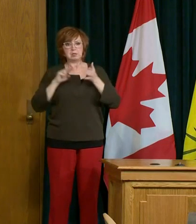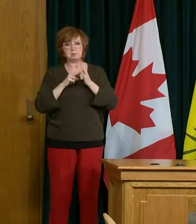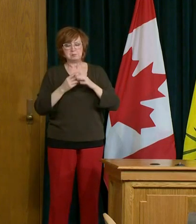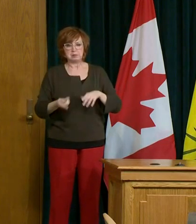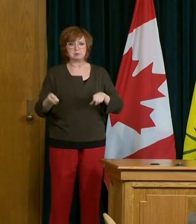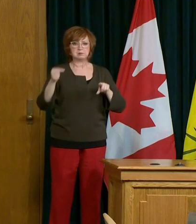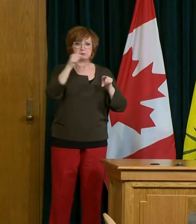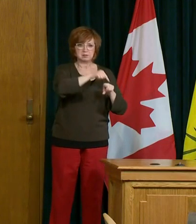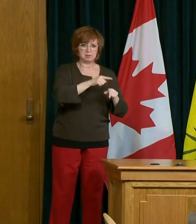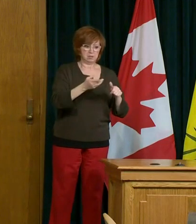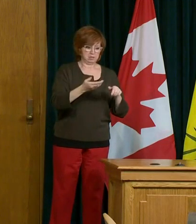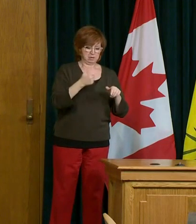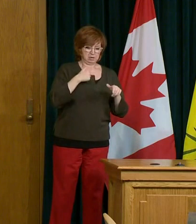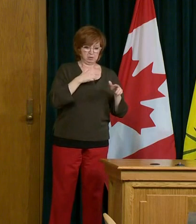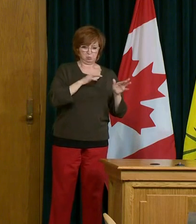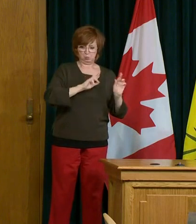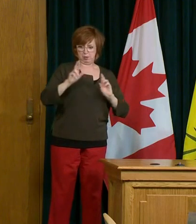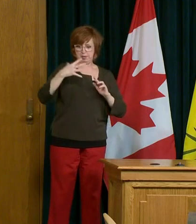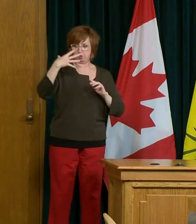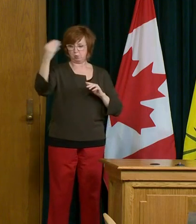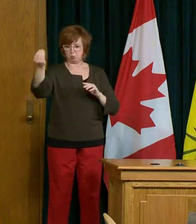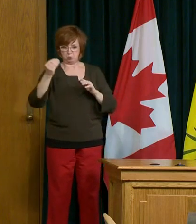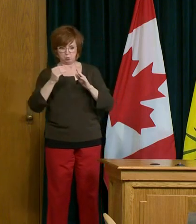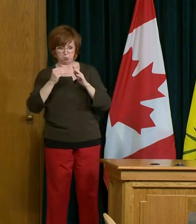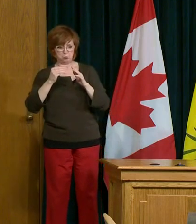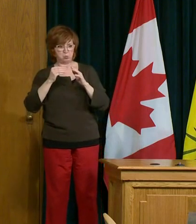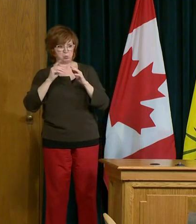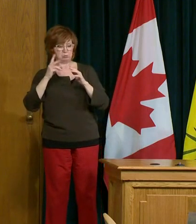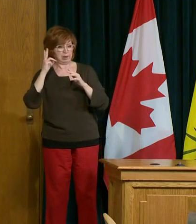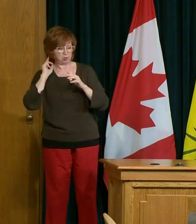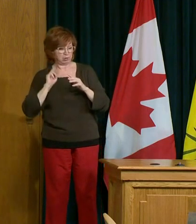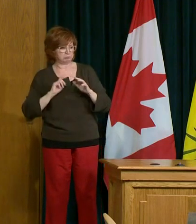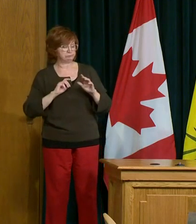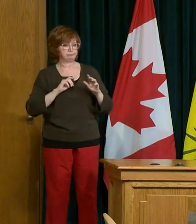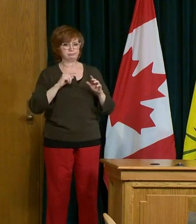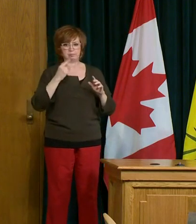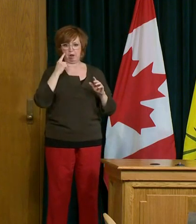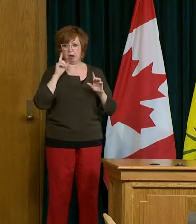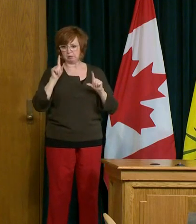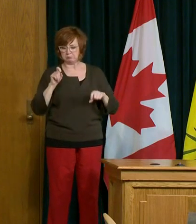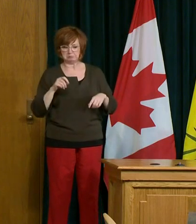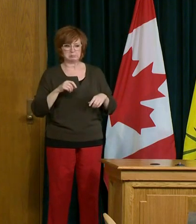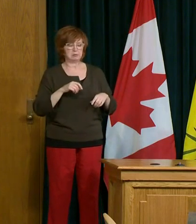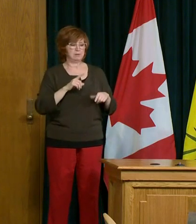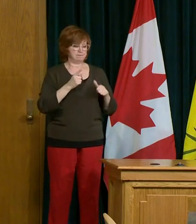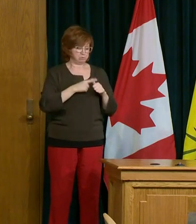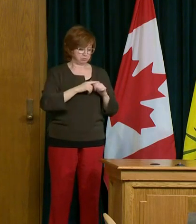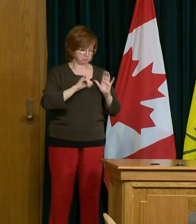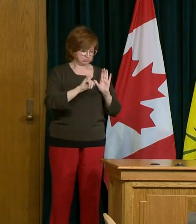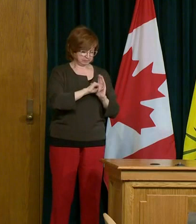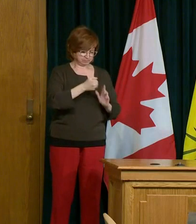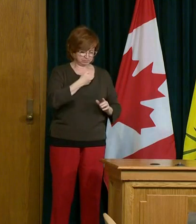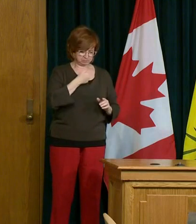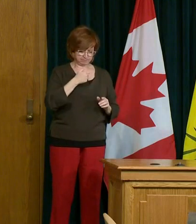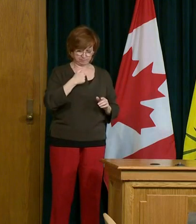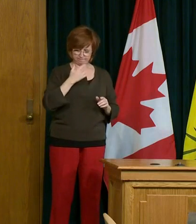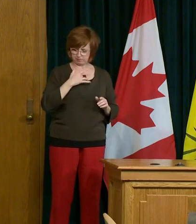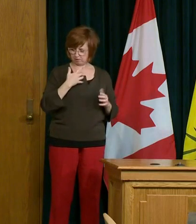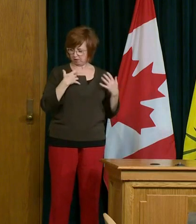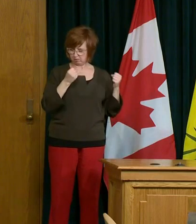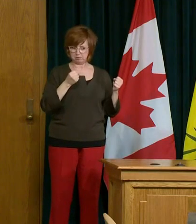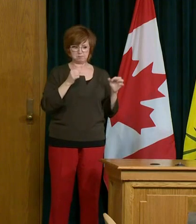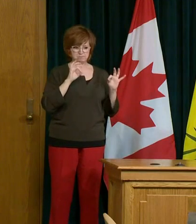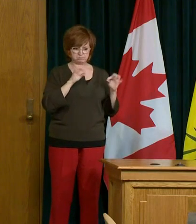service if you're sick, if you have to, for example, go for an eye exam, or once 19th May